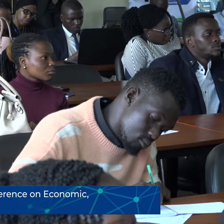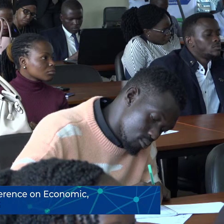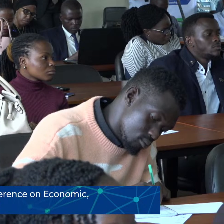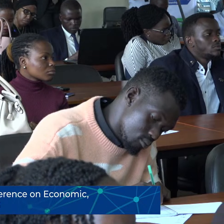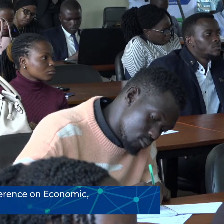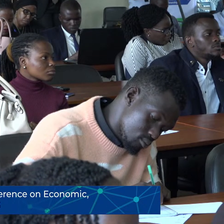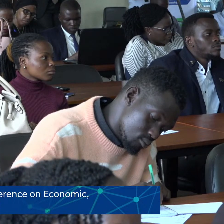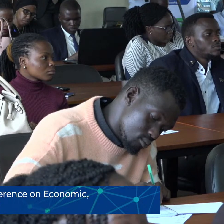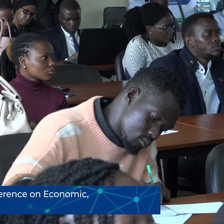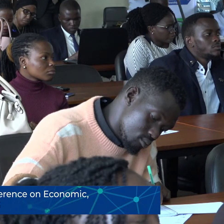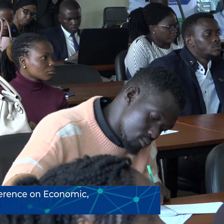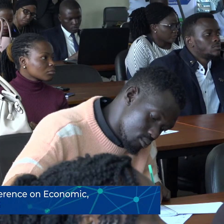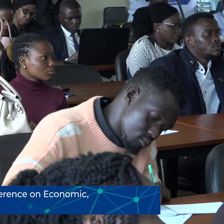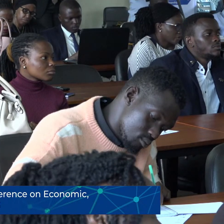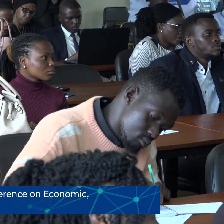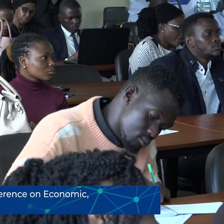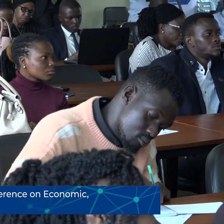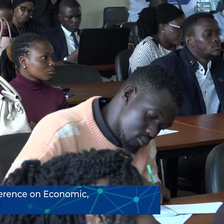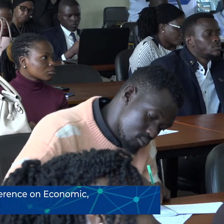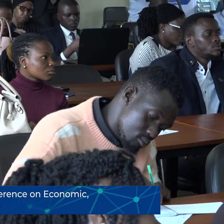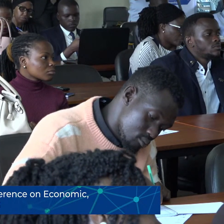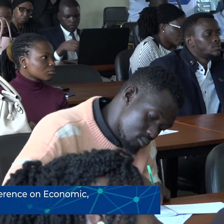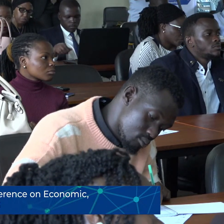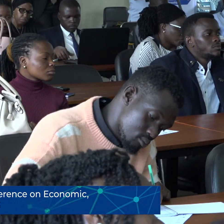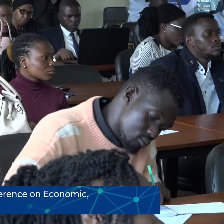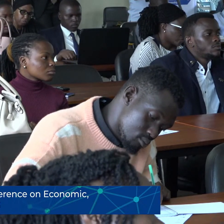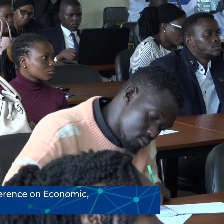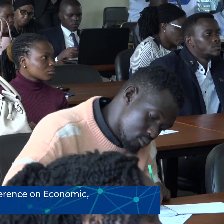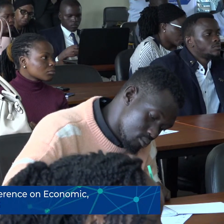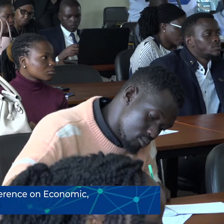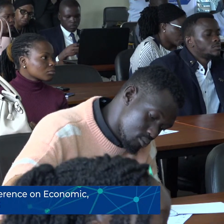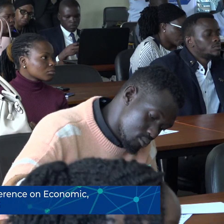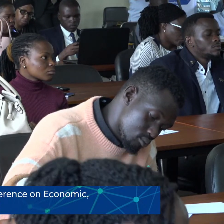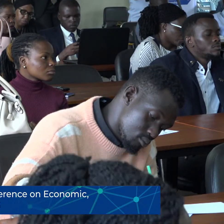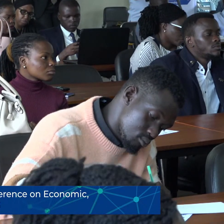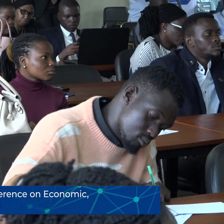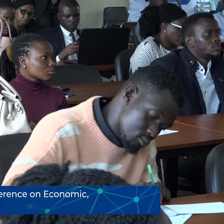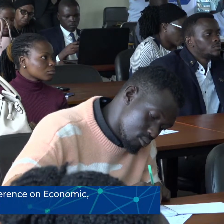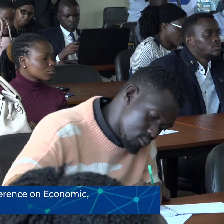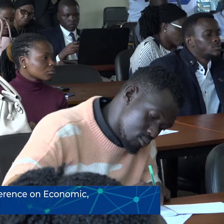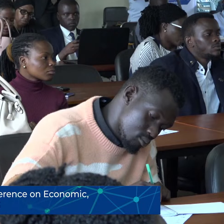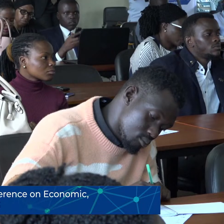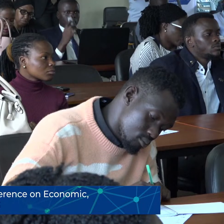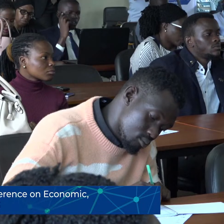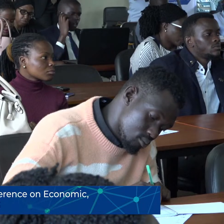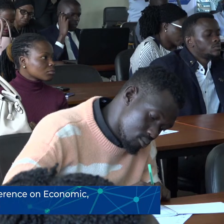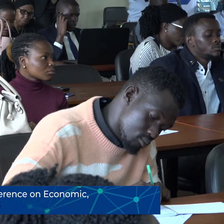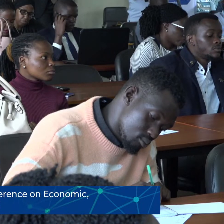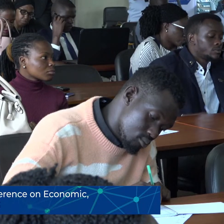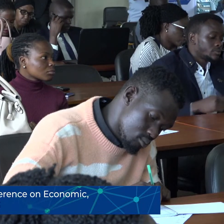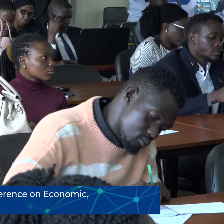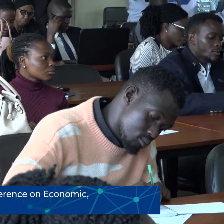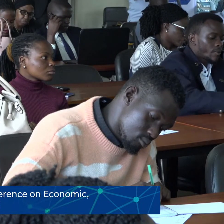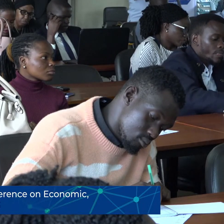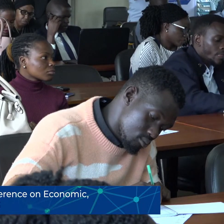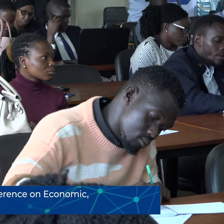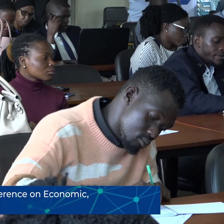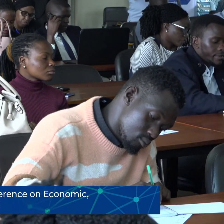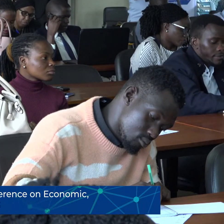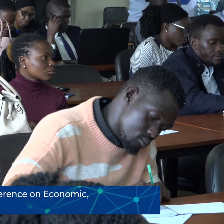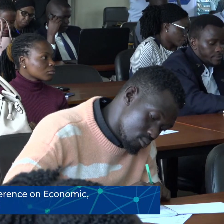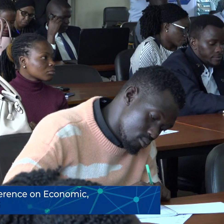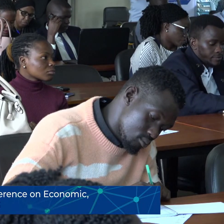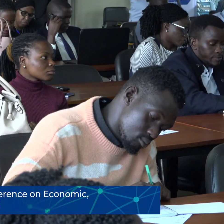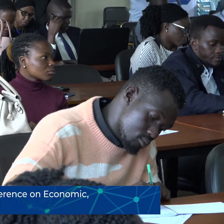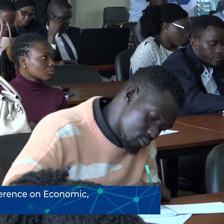My duty is to ensure the proceedings for today run. But because we are talking education, it's only proper that we do some roll